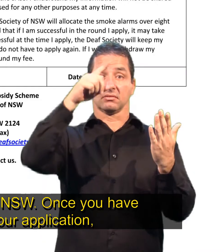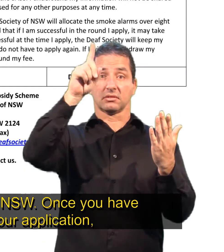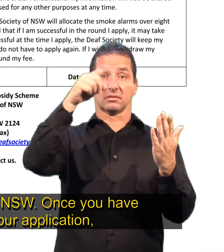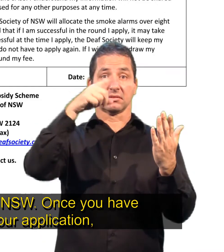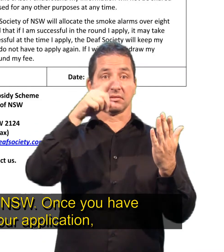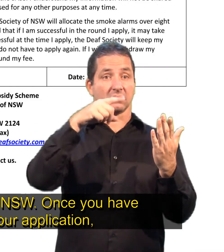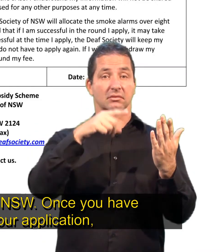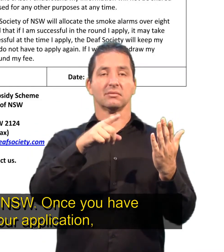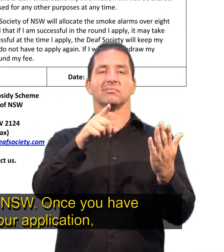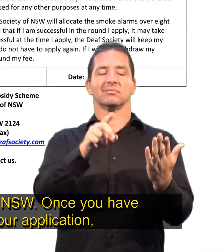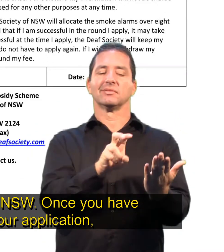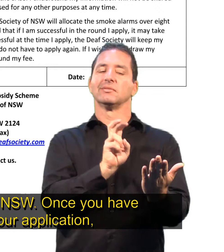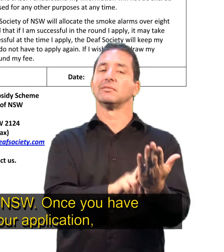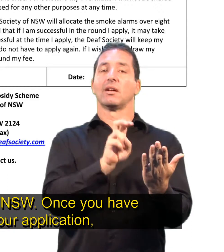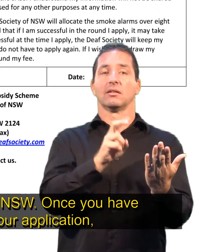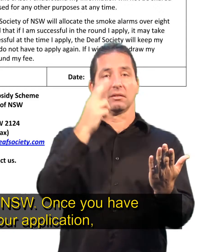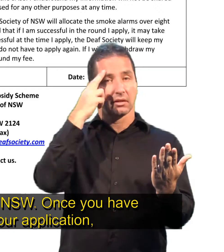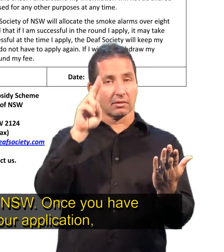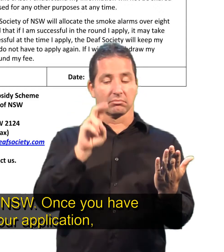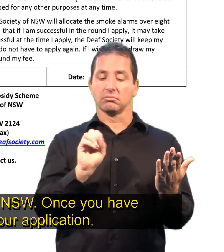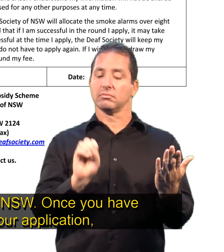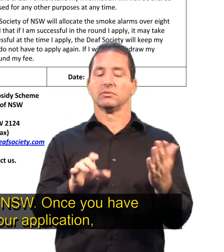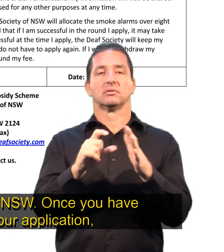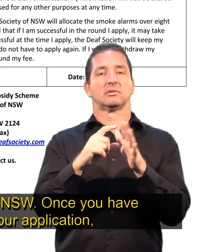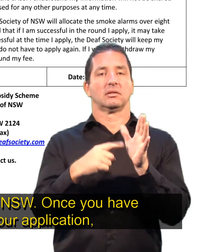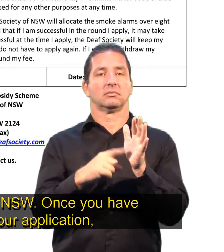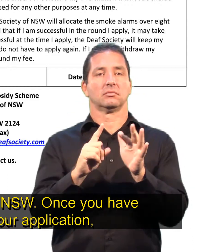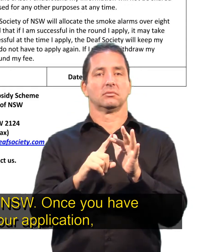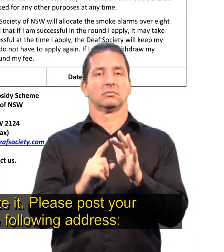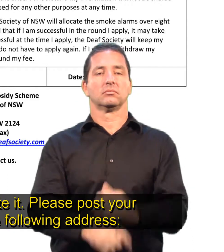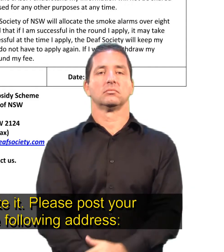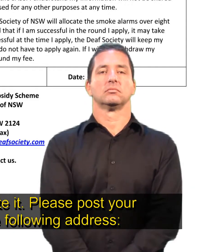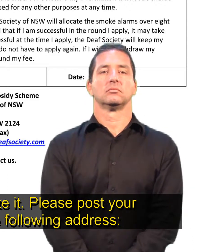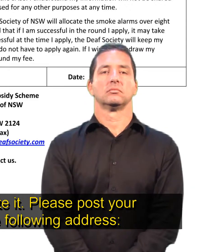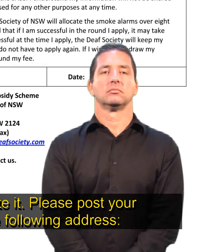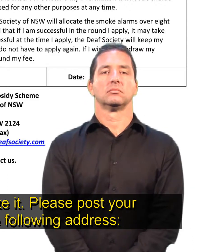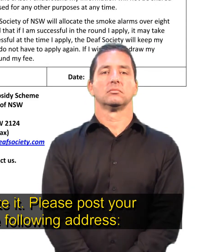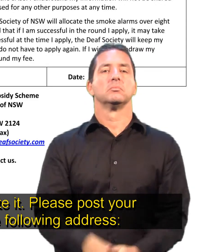Wales. Once you have completed your application, please